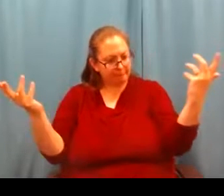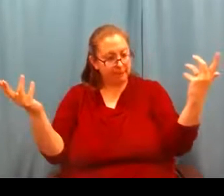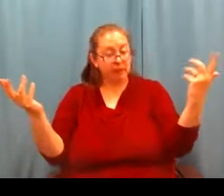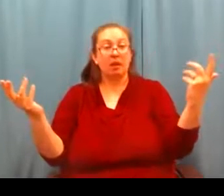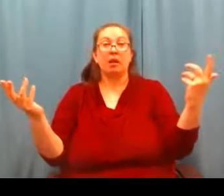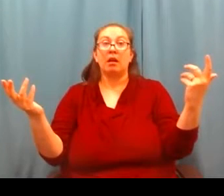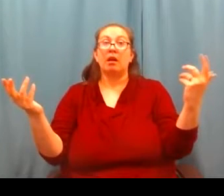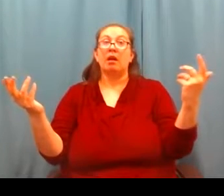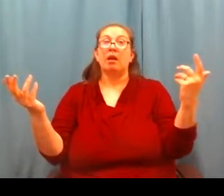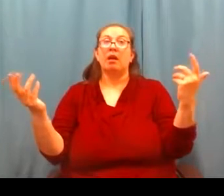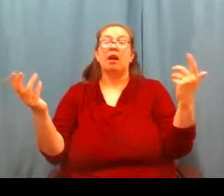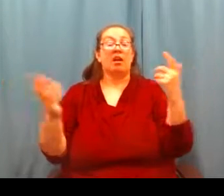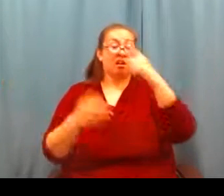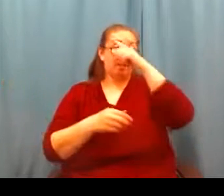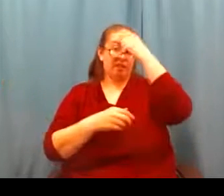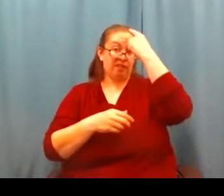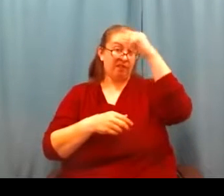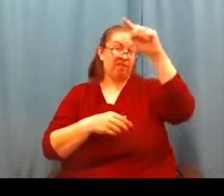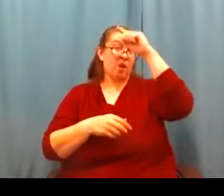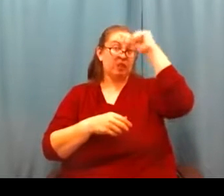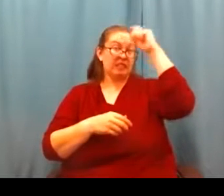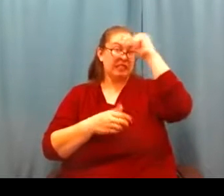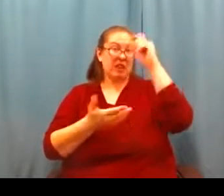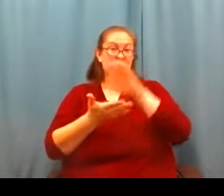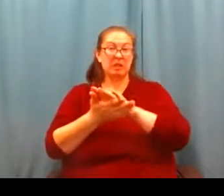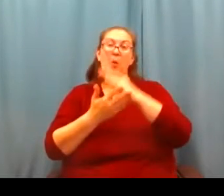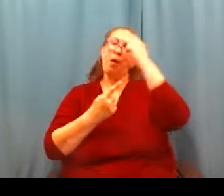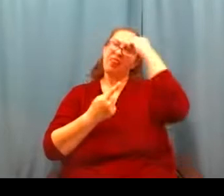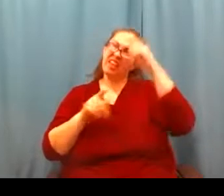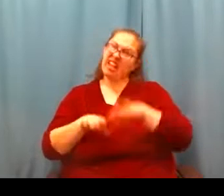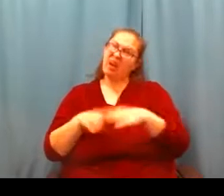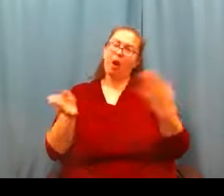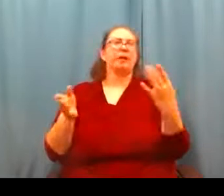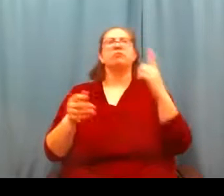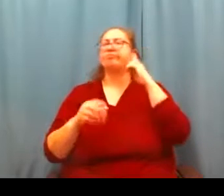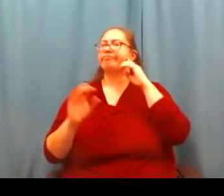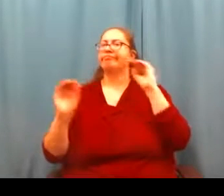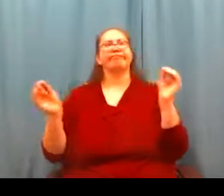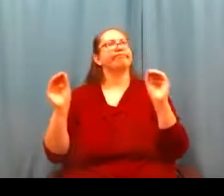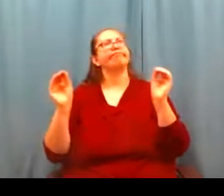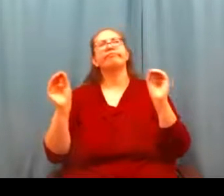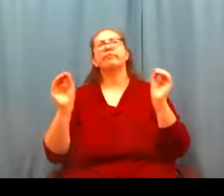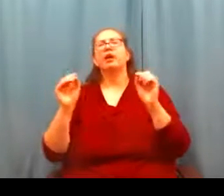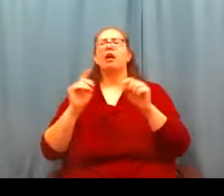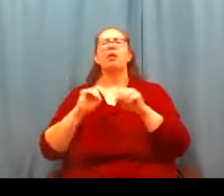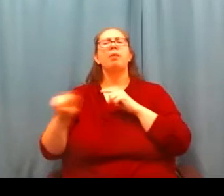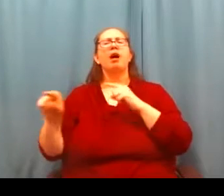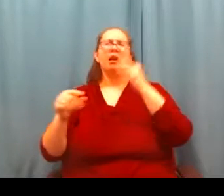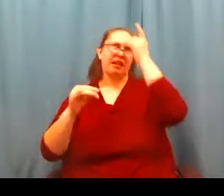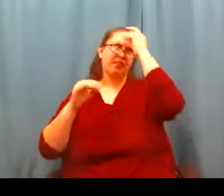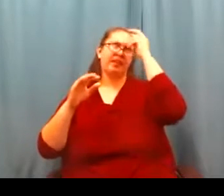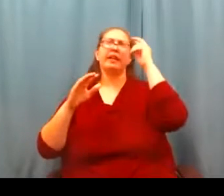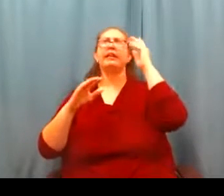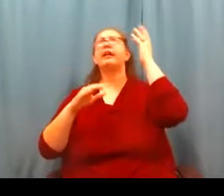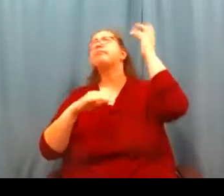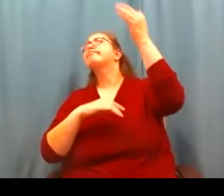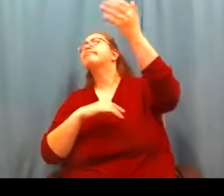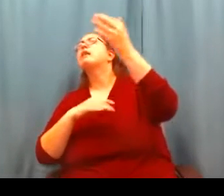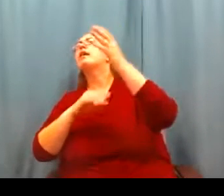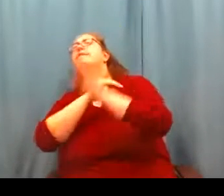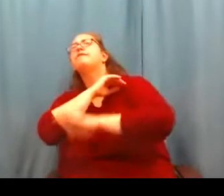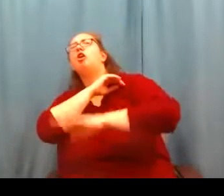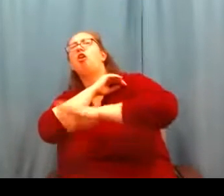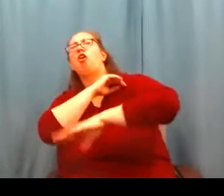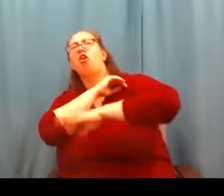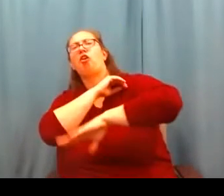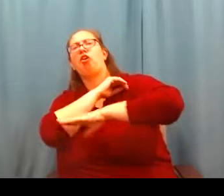of reopening for summer school, but they are talking about, well, what is it going to look like in the fall, in August? And we all hope